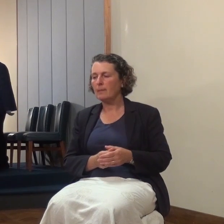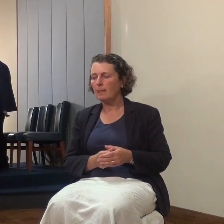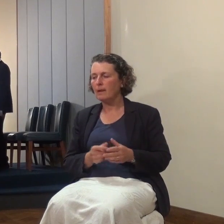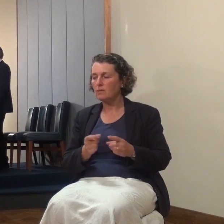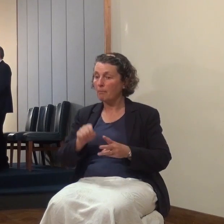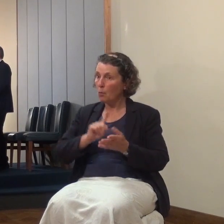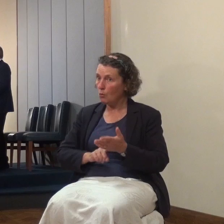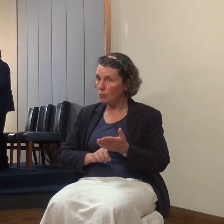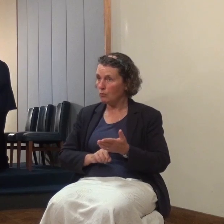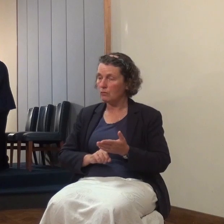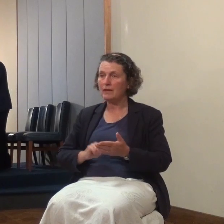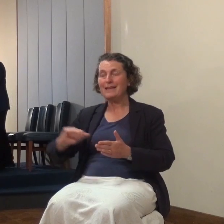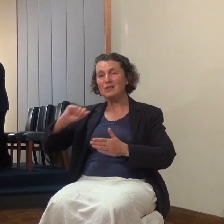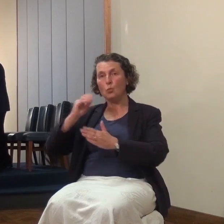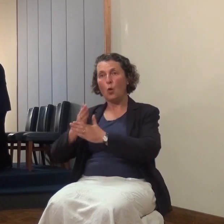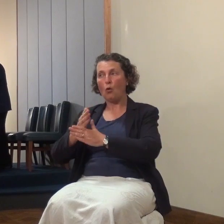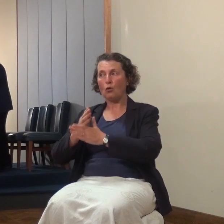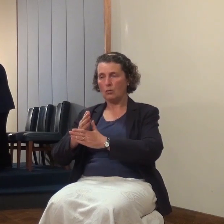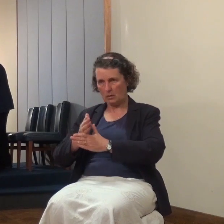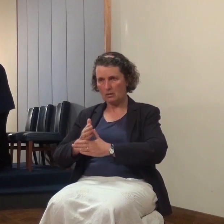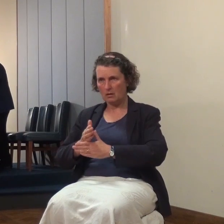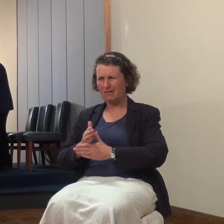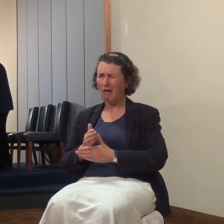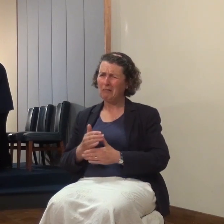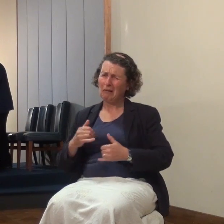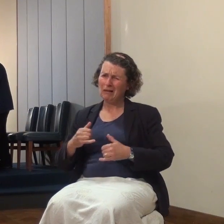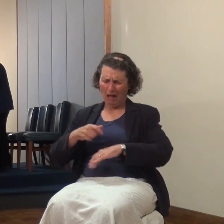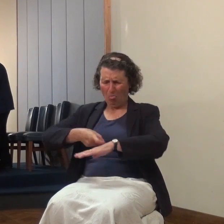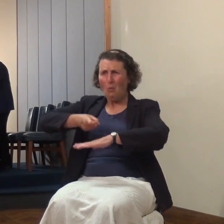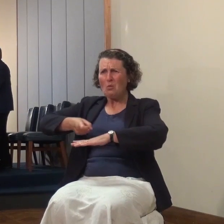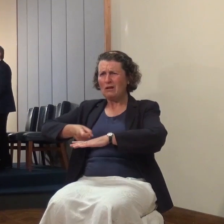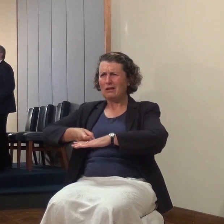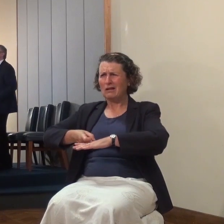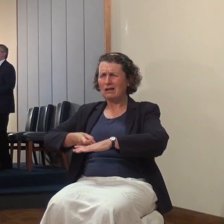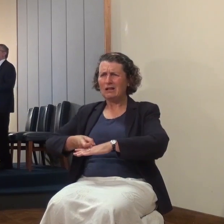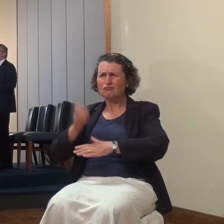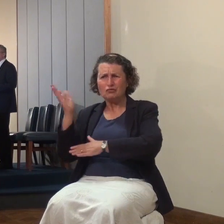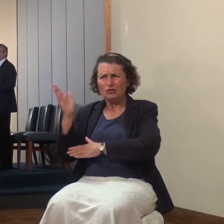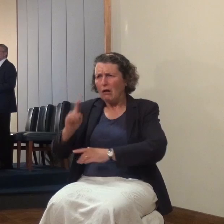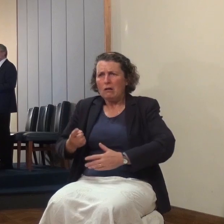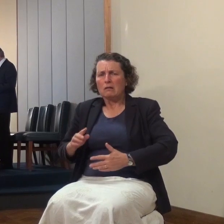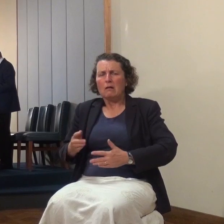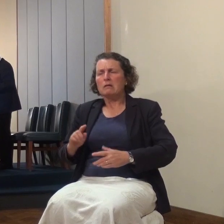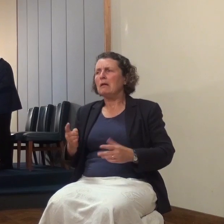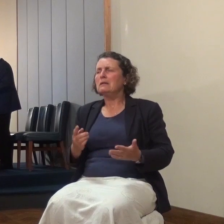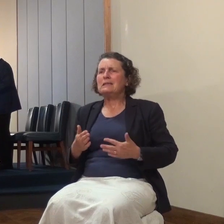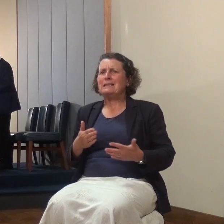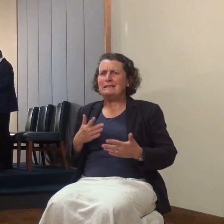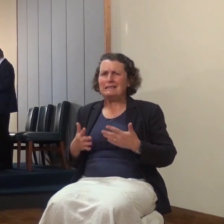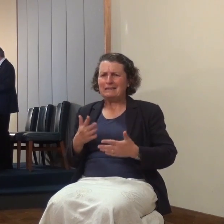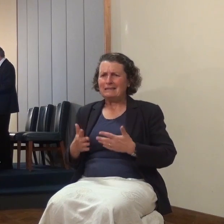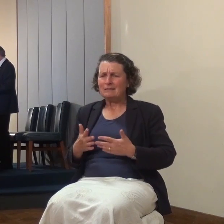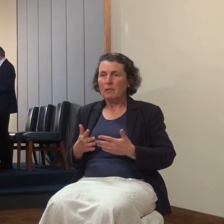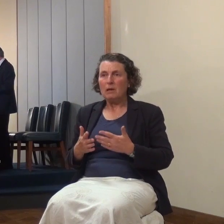was of the regular kind. No pulpit battles or public meeting. Instead, their life in fresh and utterly